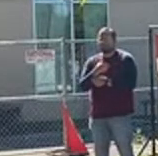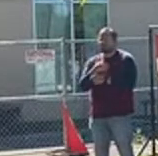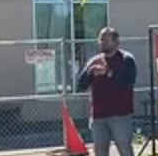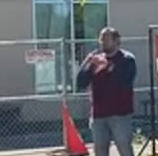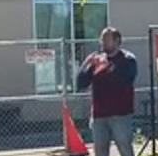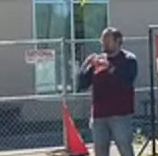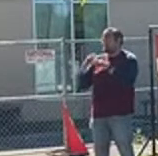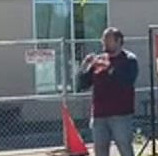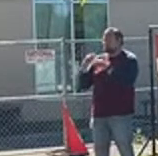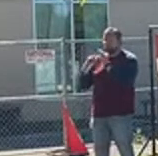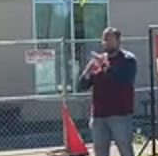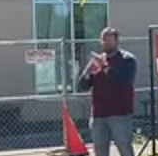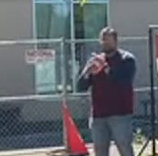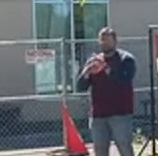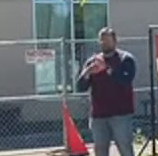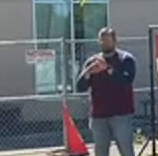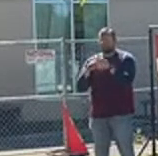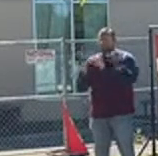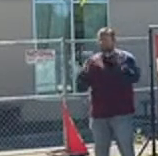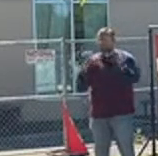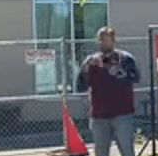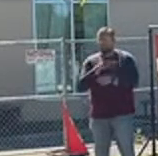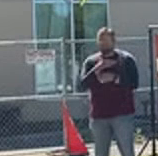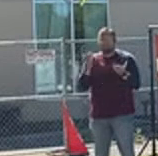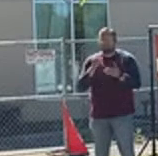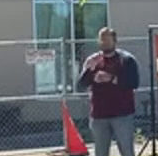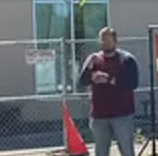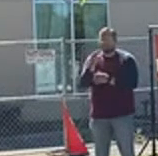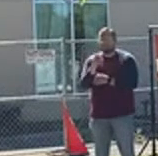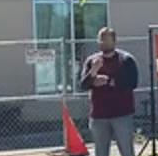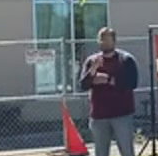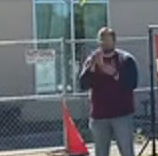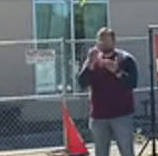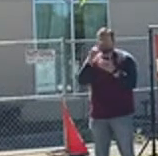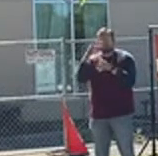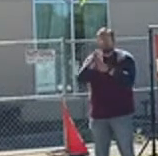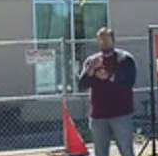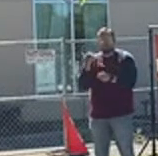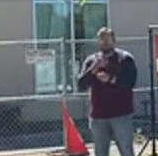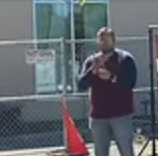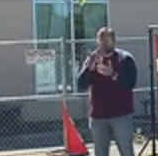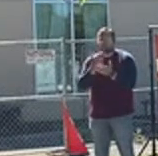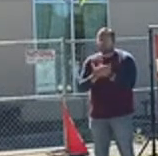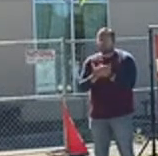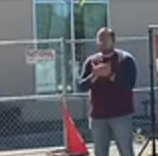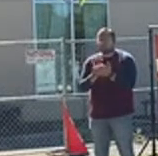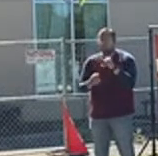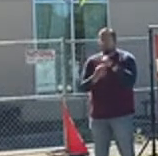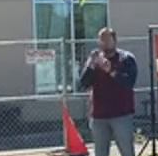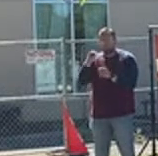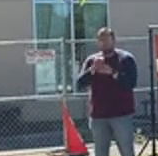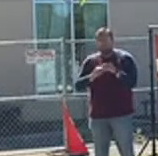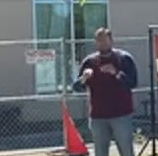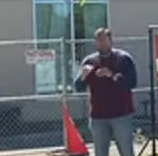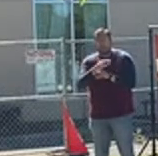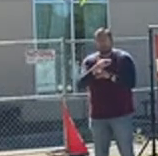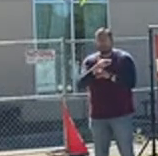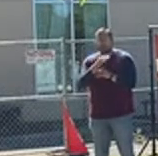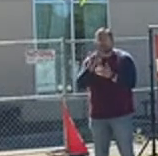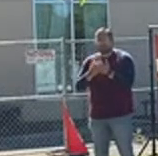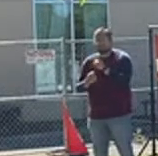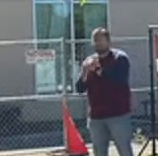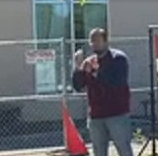and staff at Stevens, thank you for trusting us to be good stewards of this land, good stewards of